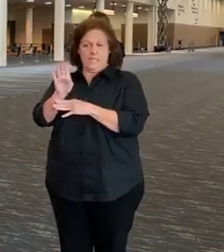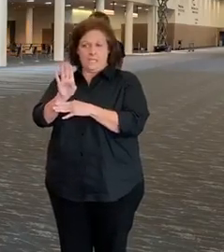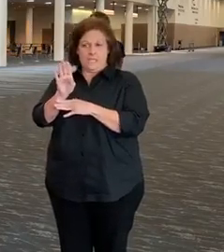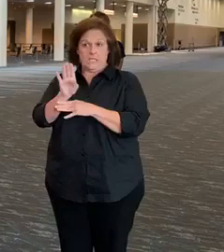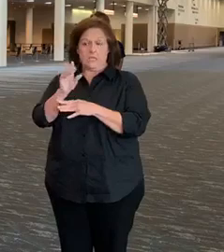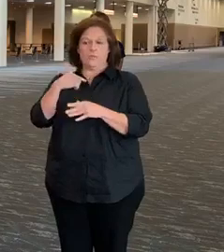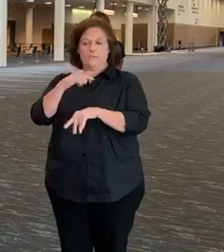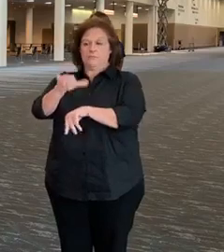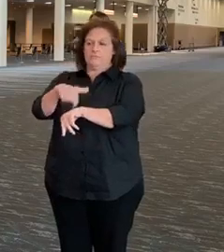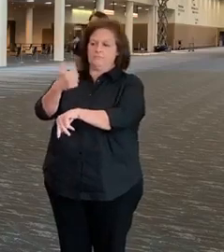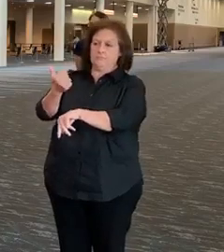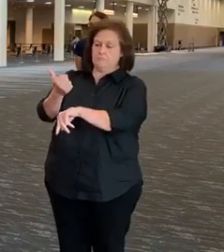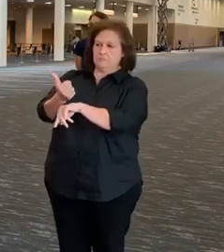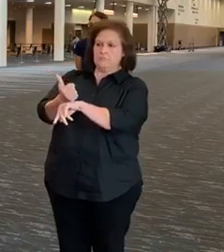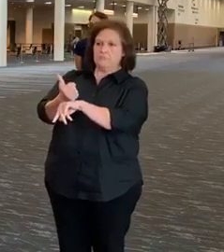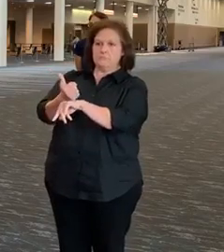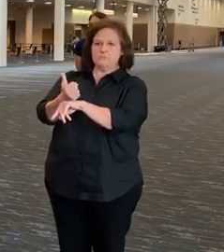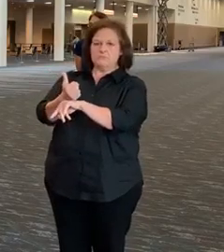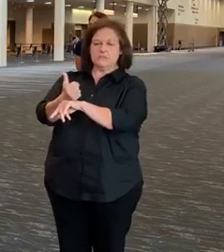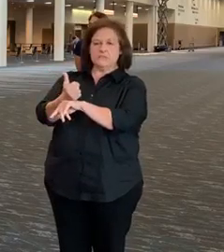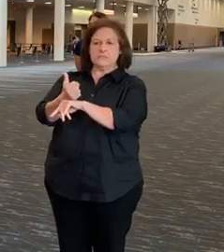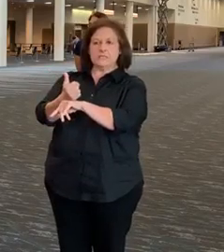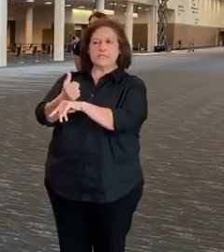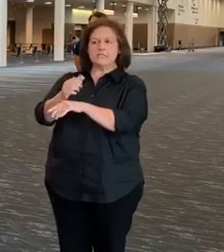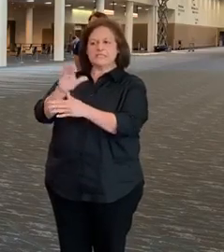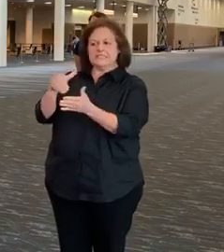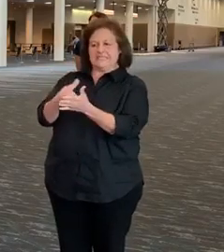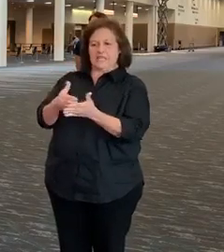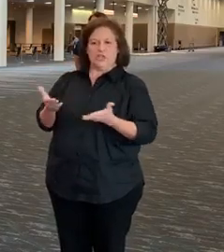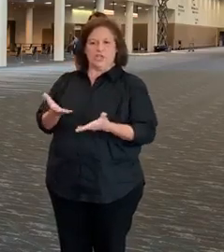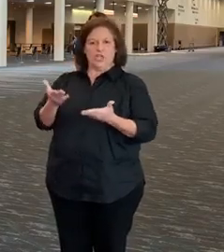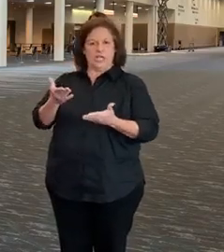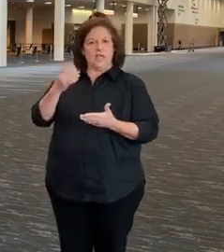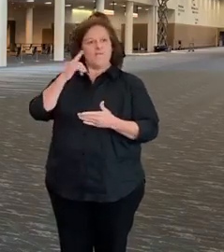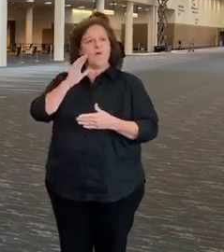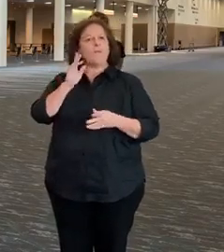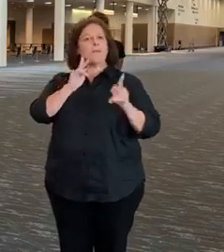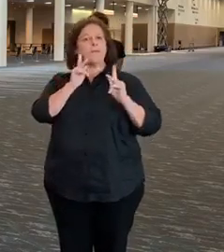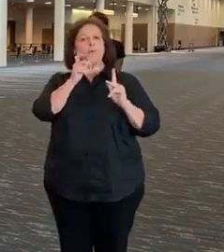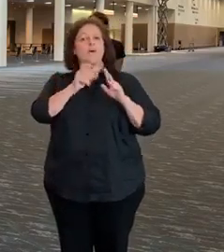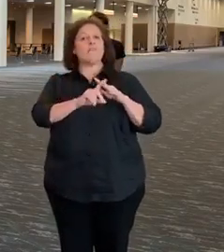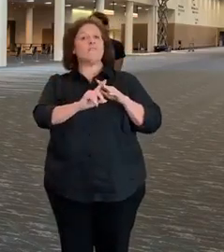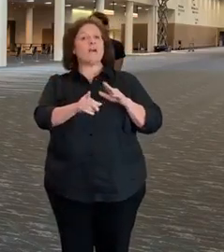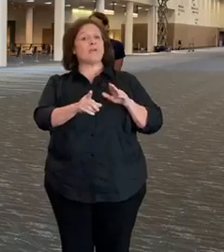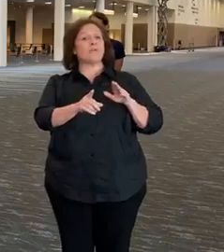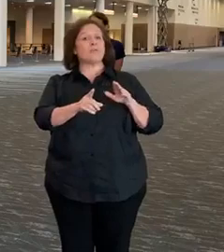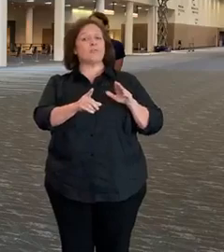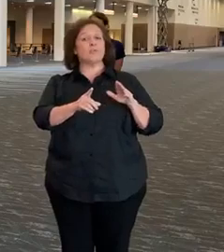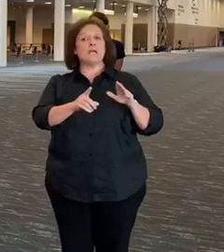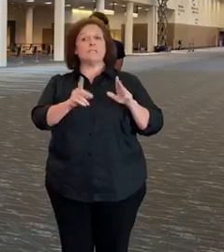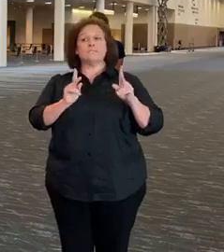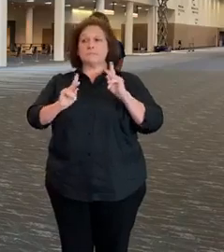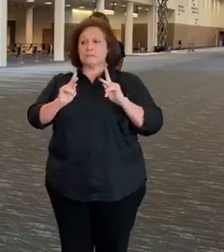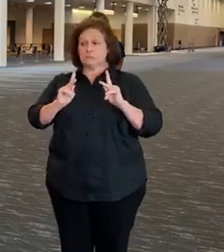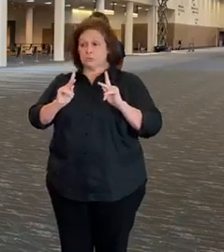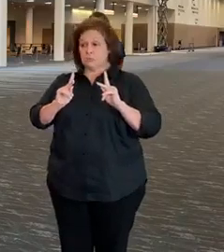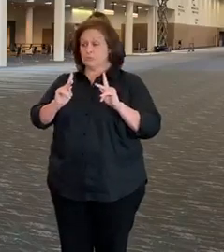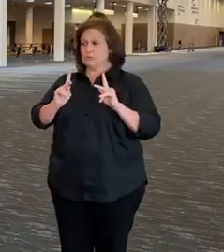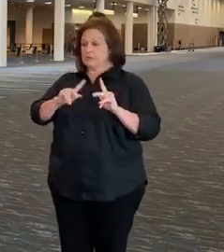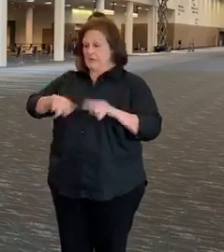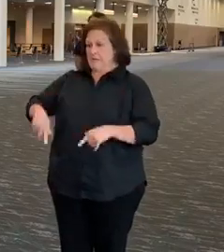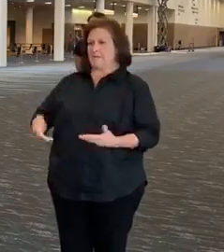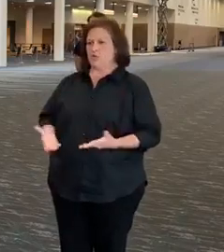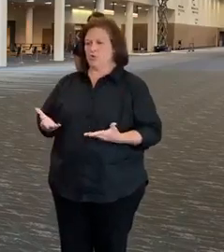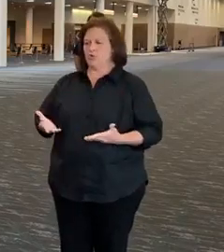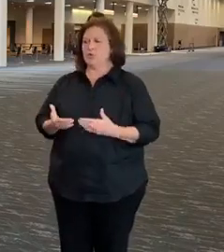set up a resource center for all of our evacuees that we're hosting in the city of New Orleans at this time.